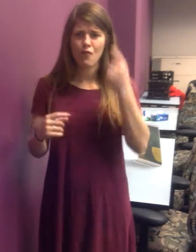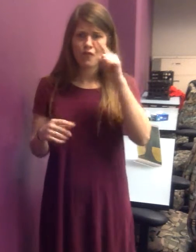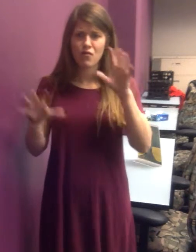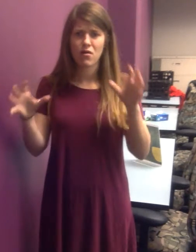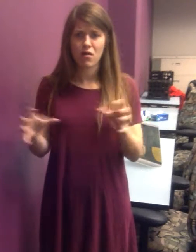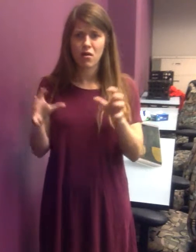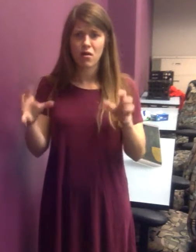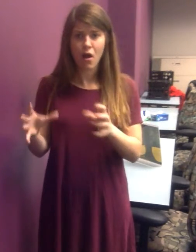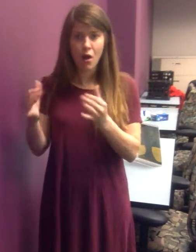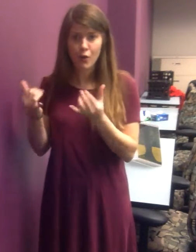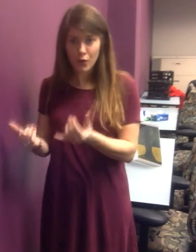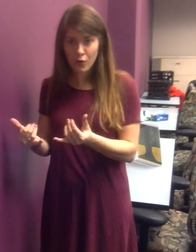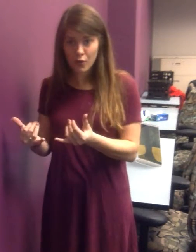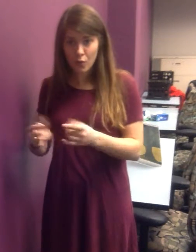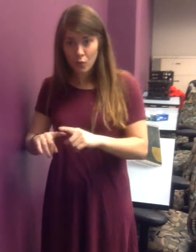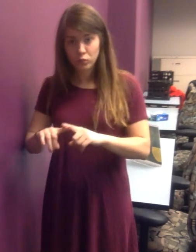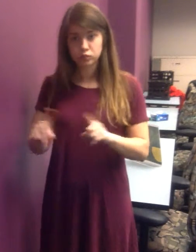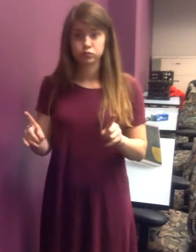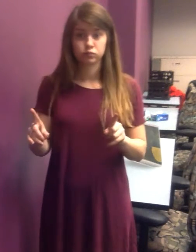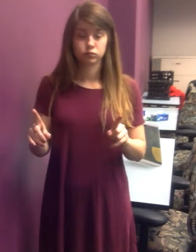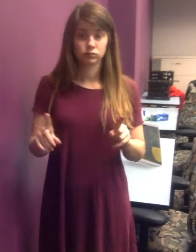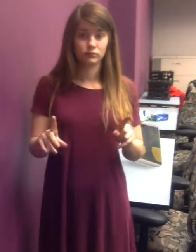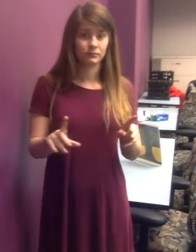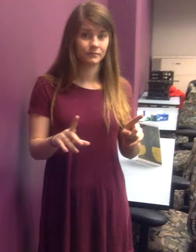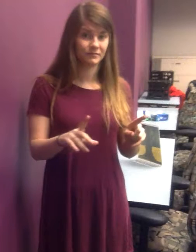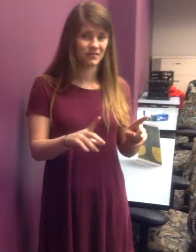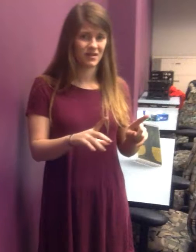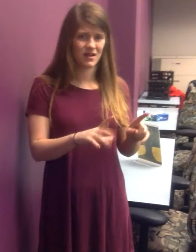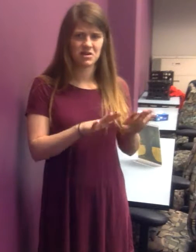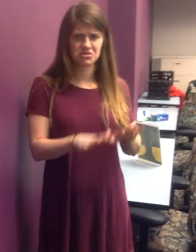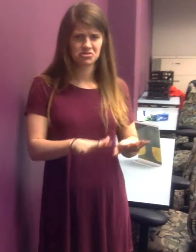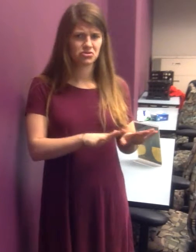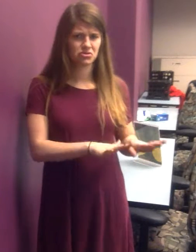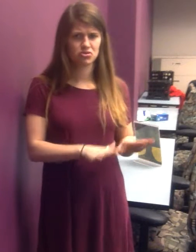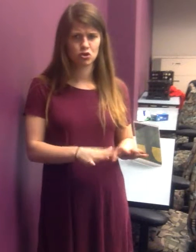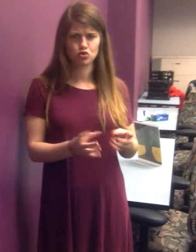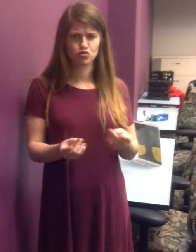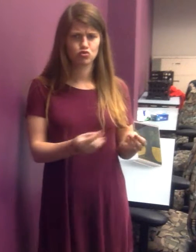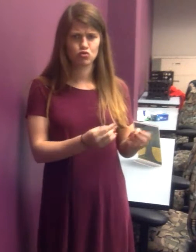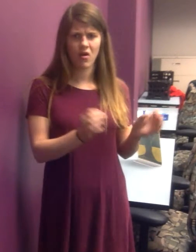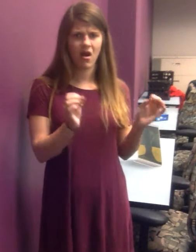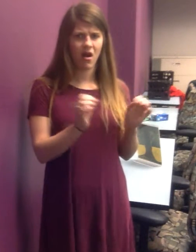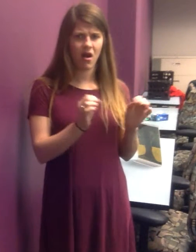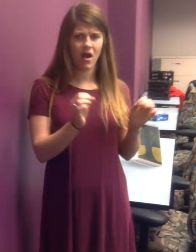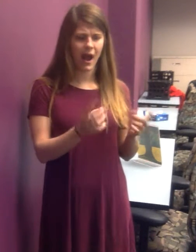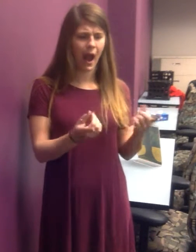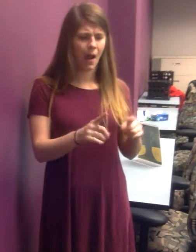in for bigger trouble. One of the things that we've already seen is many observed changes in the climate. Global climate change is a serious threat to